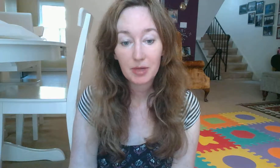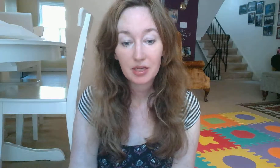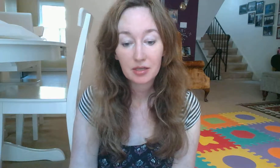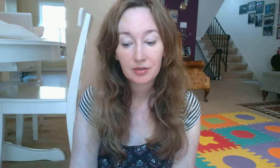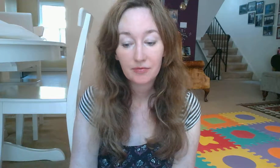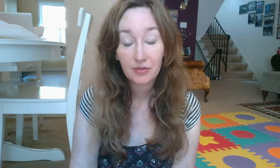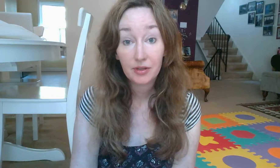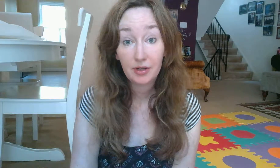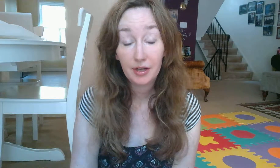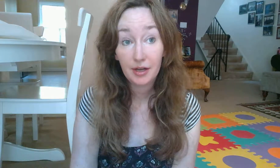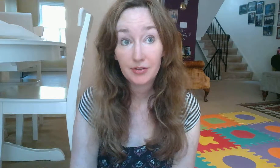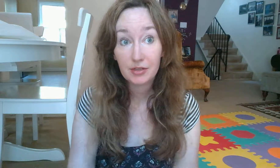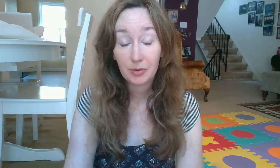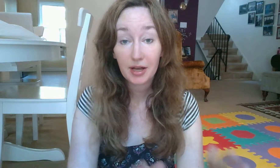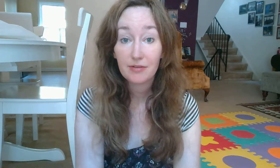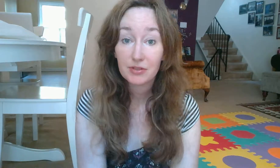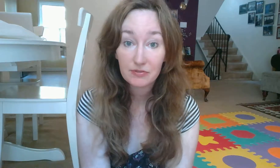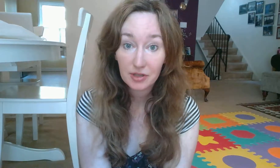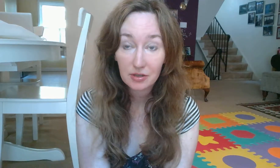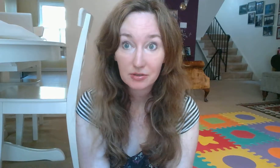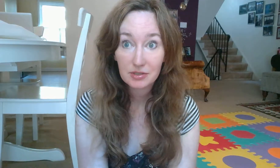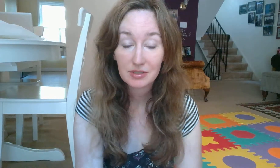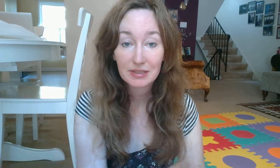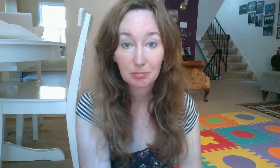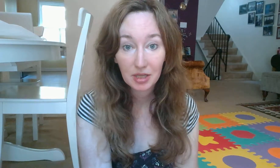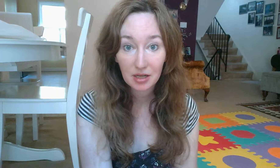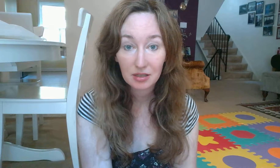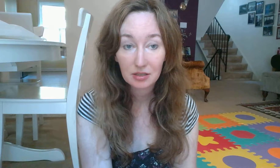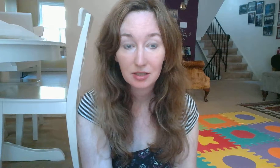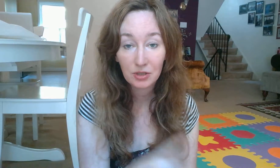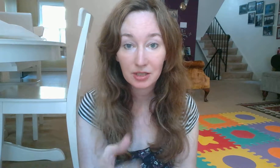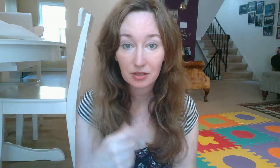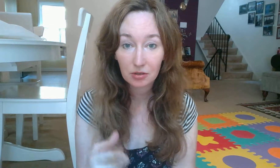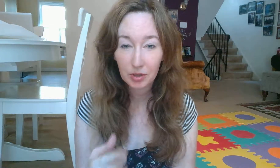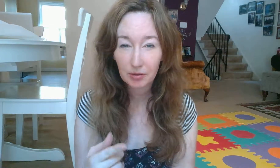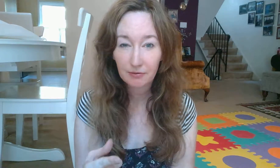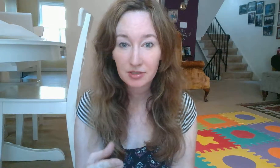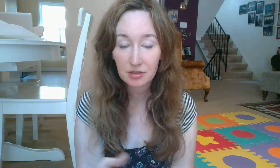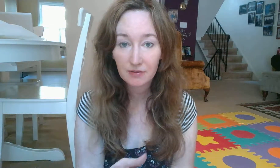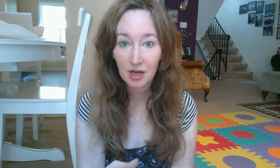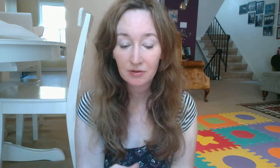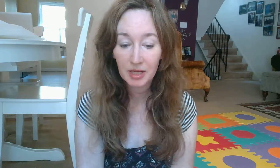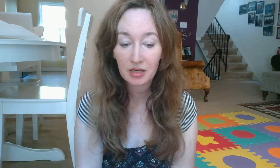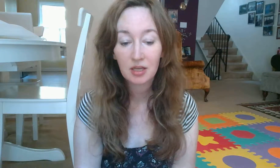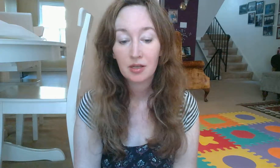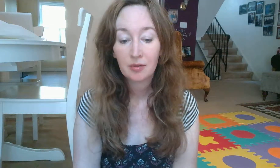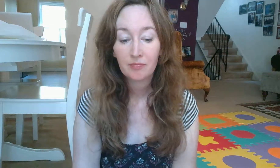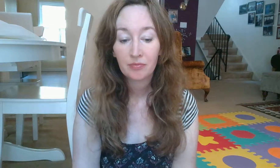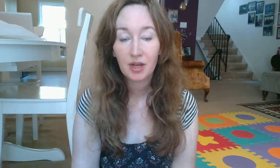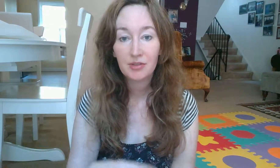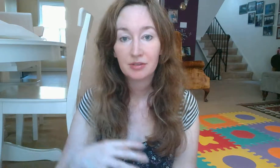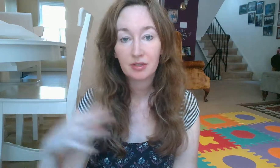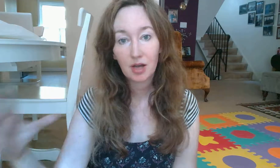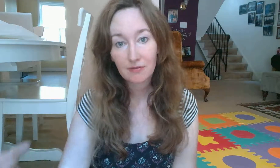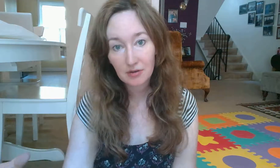alphabet, and then you would have this video to just hit play on if you needed a quick refresher of the alphabet. And then after I do